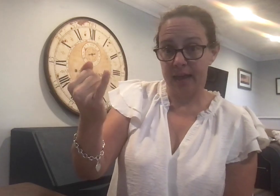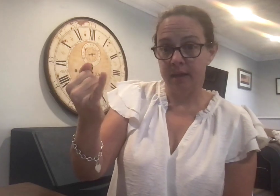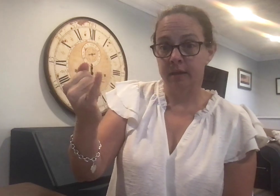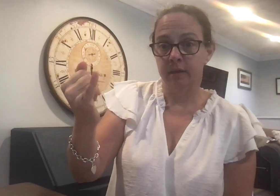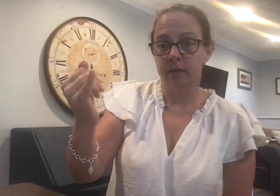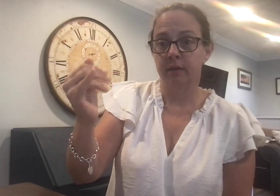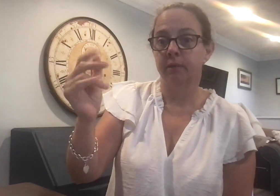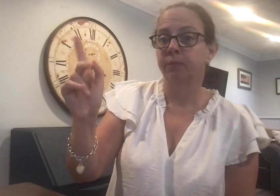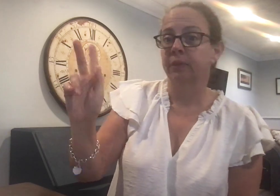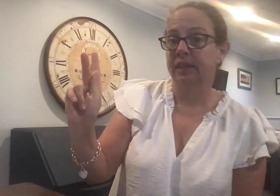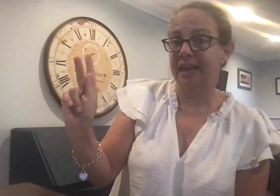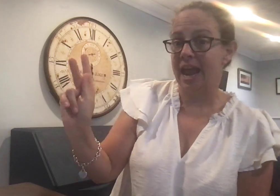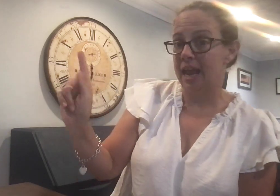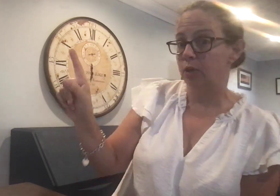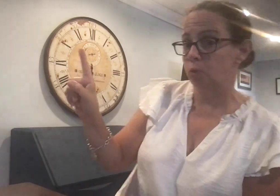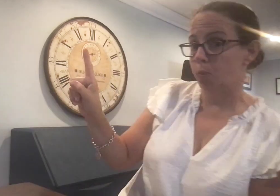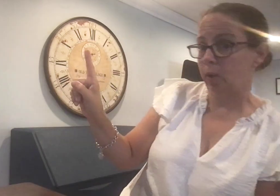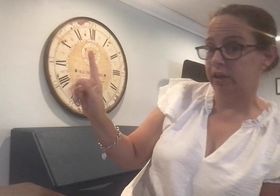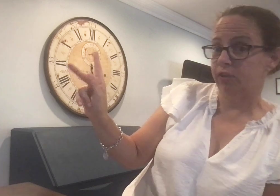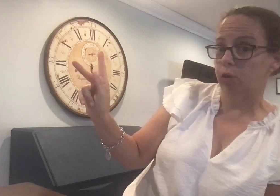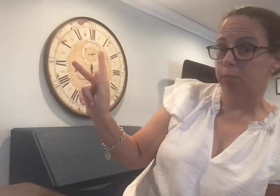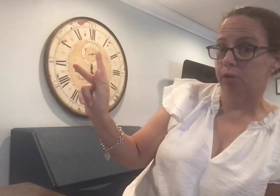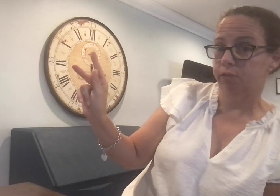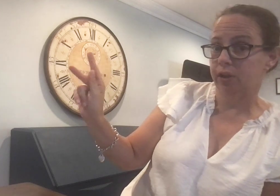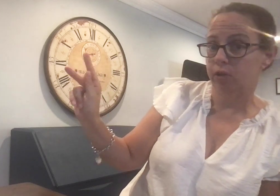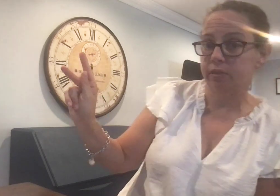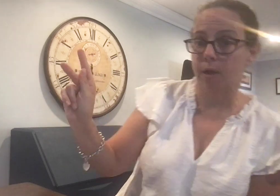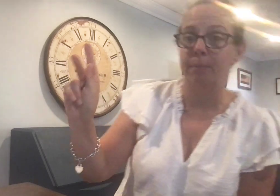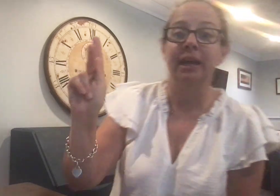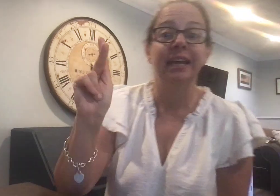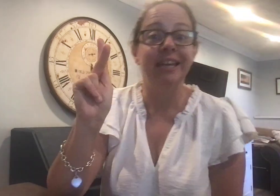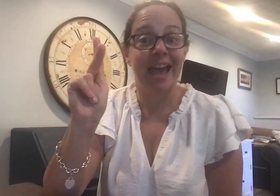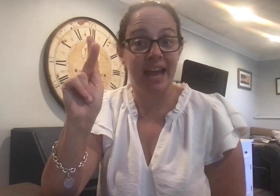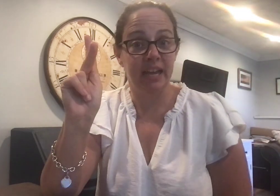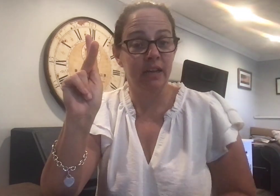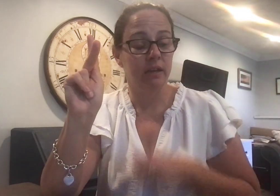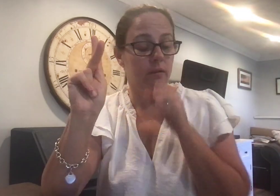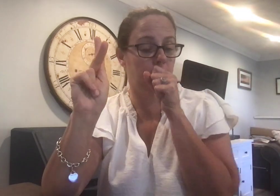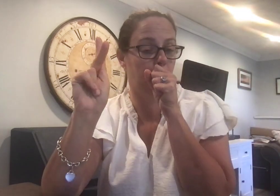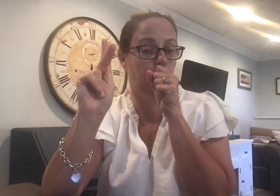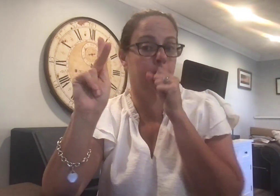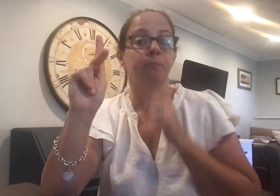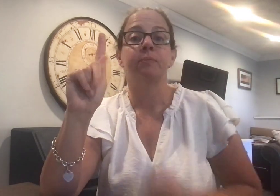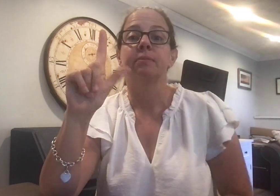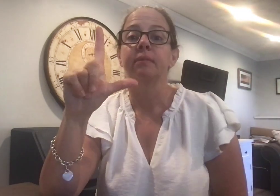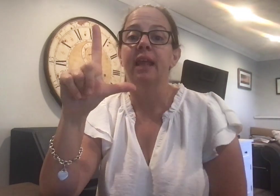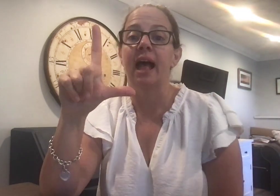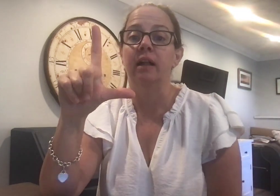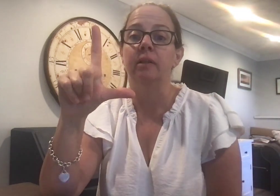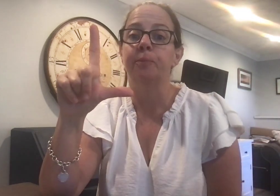J, K, so pointy finger, middle finger, thumb, K, L,